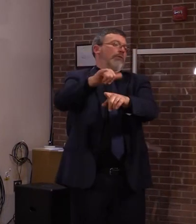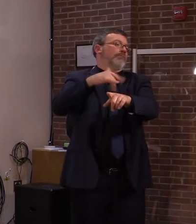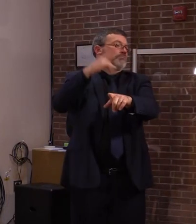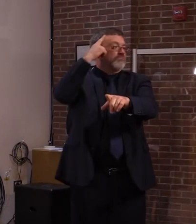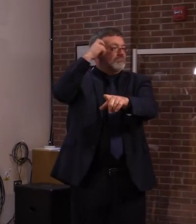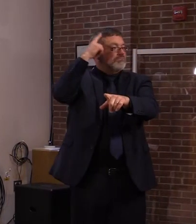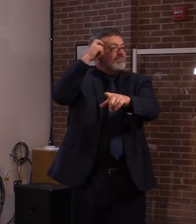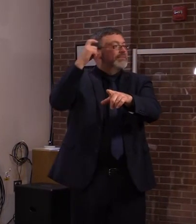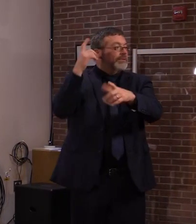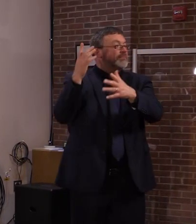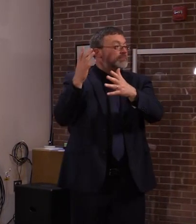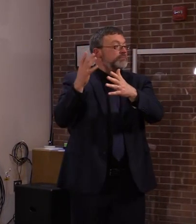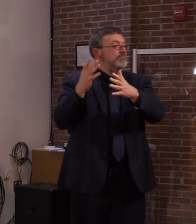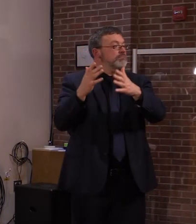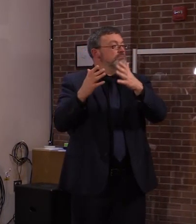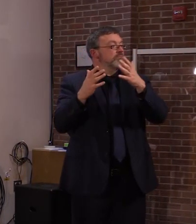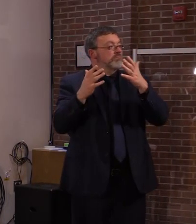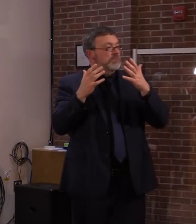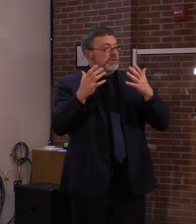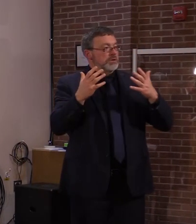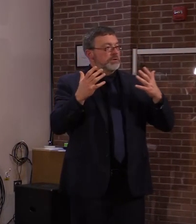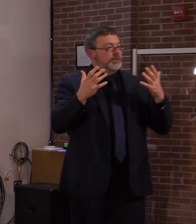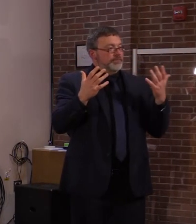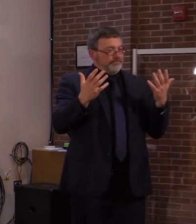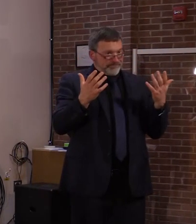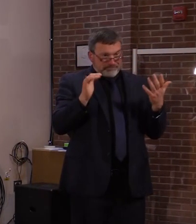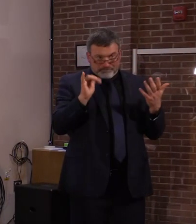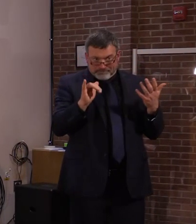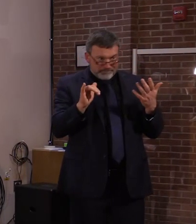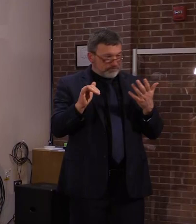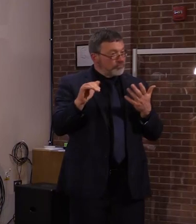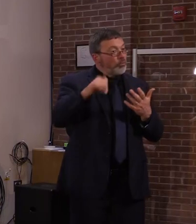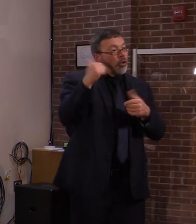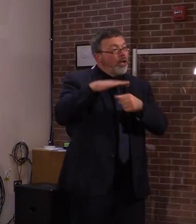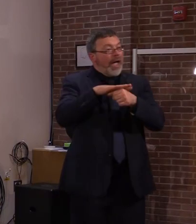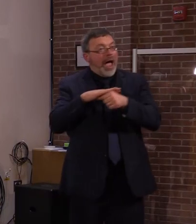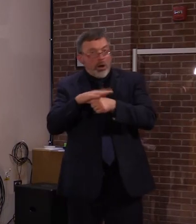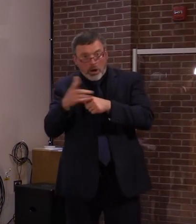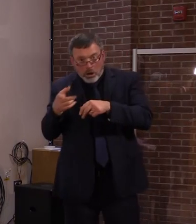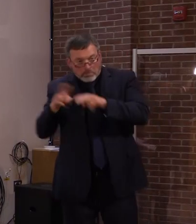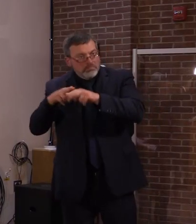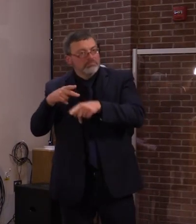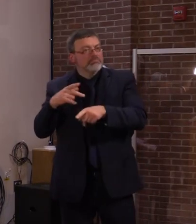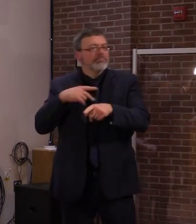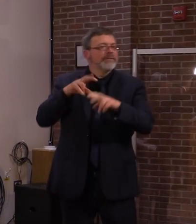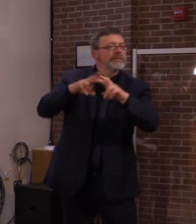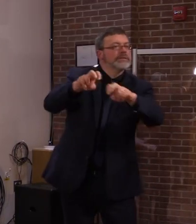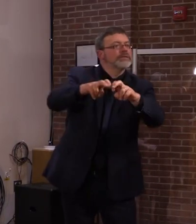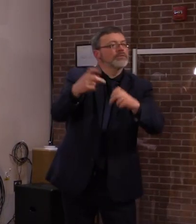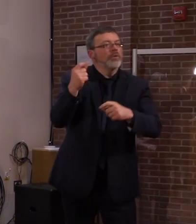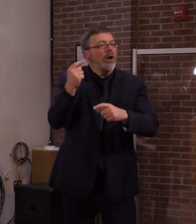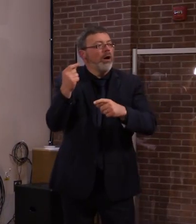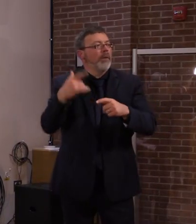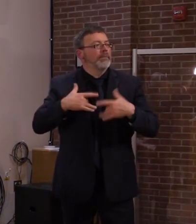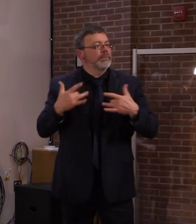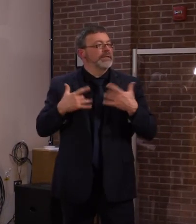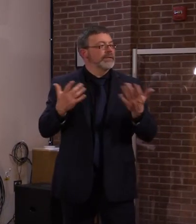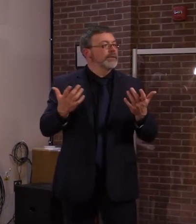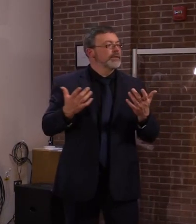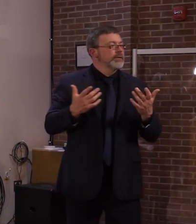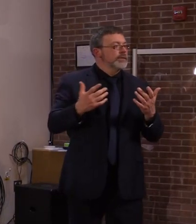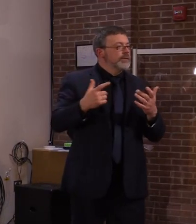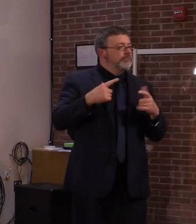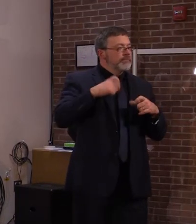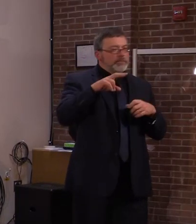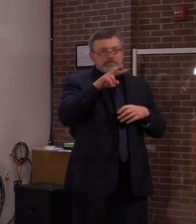region that might have caused it. But I don't know if there's anything that we have been able to pick up on at this